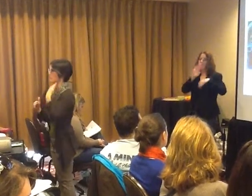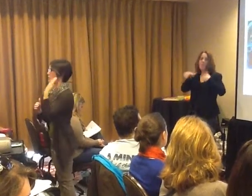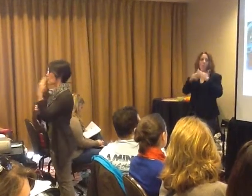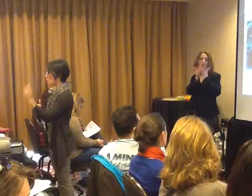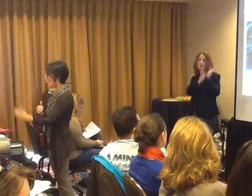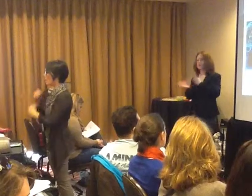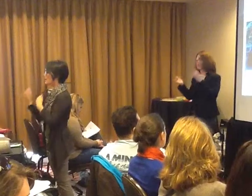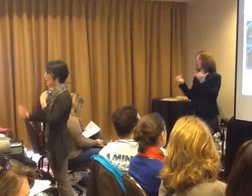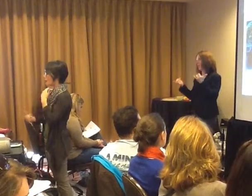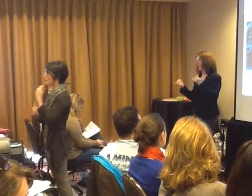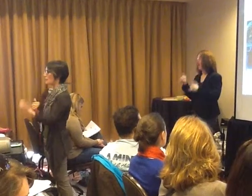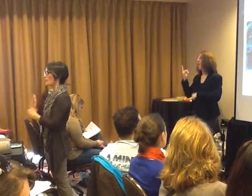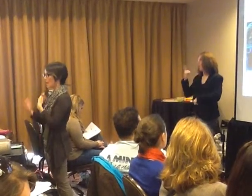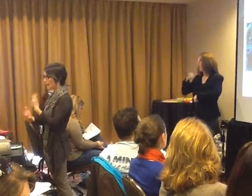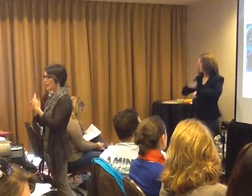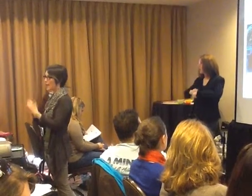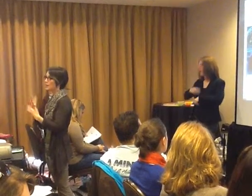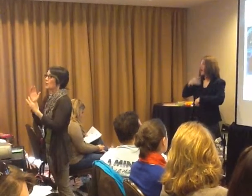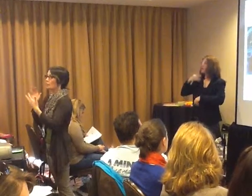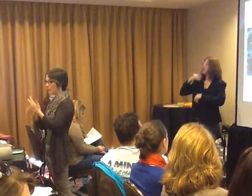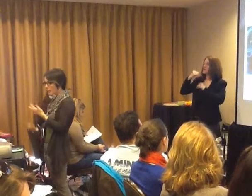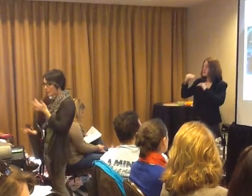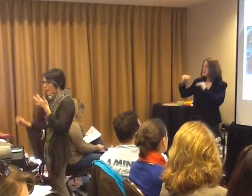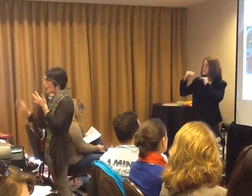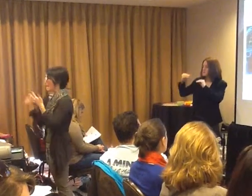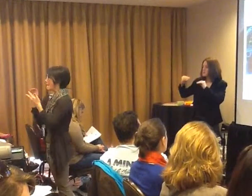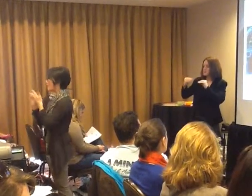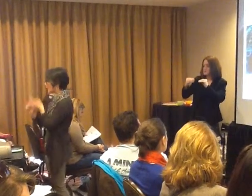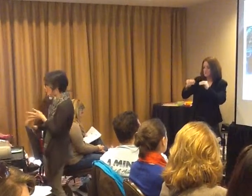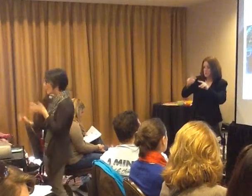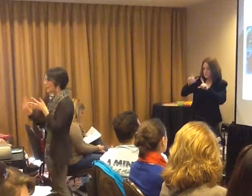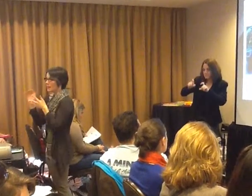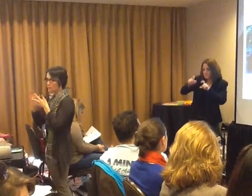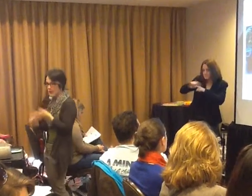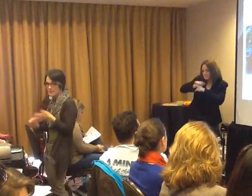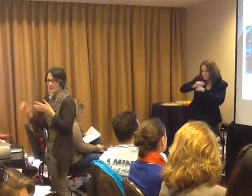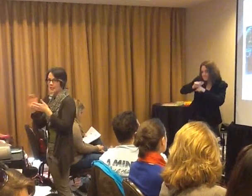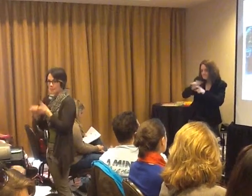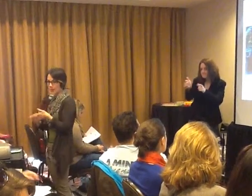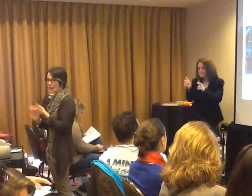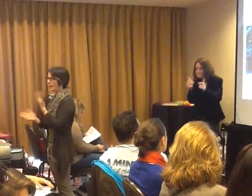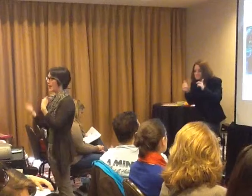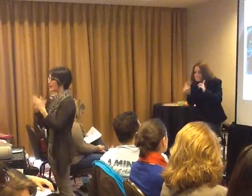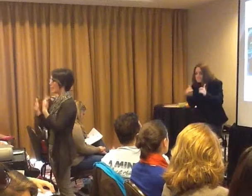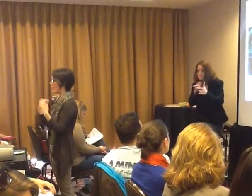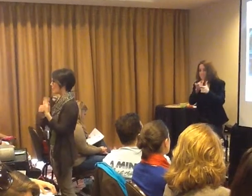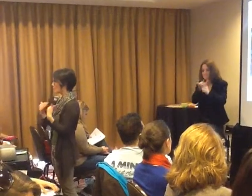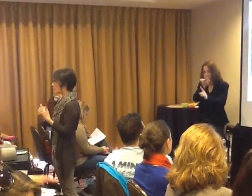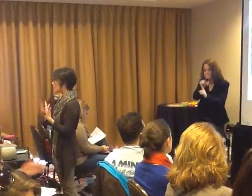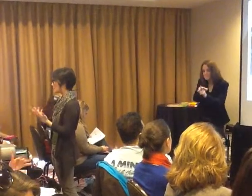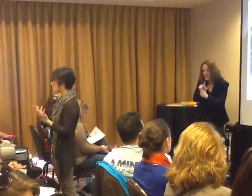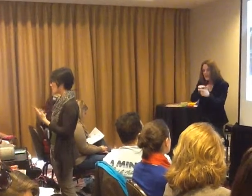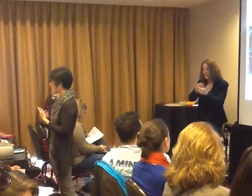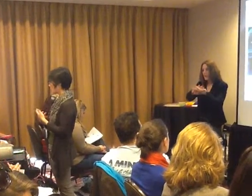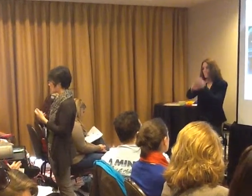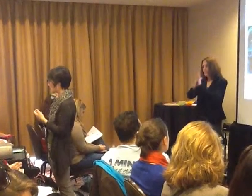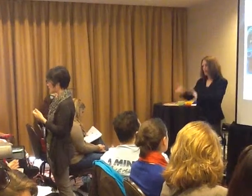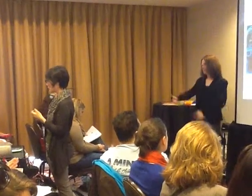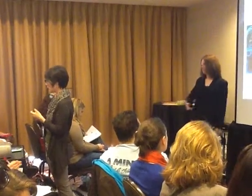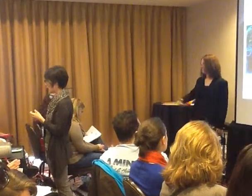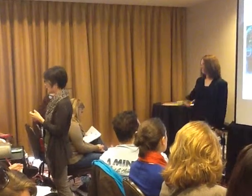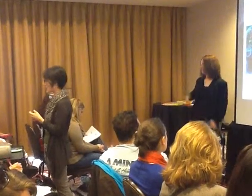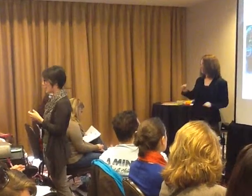now. We have to give them one at a time so that they can play with it, manipulate it, practice it, apply it, and have it become something that they're